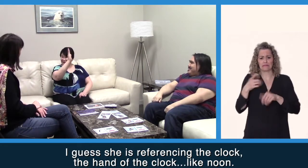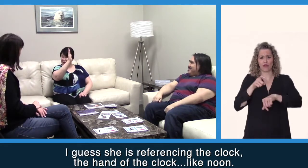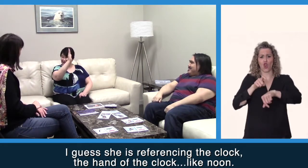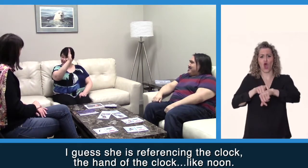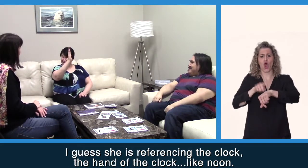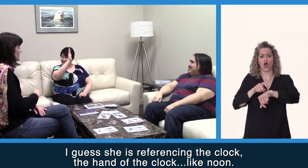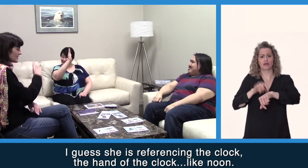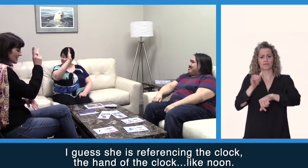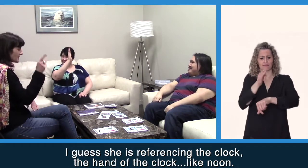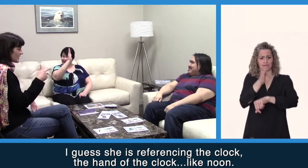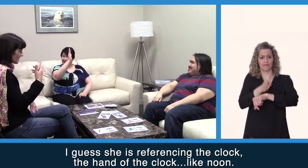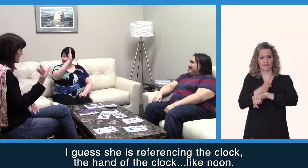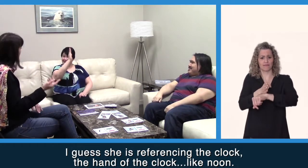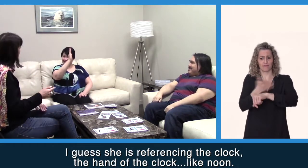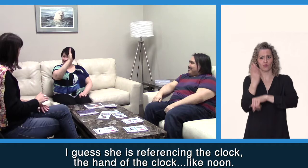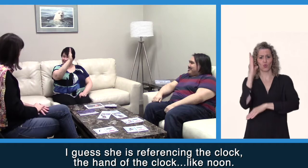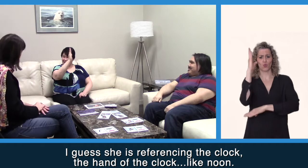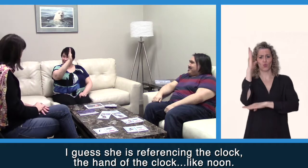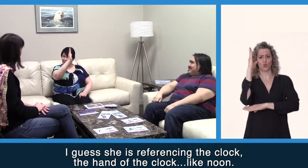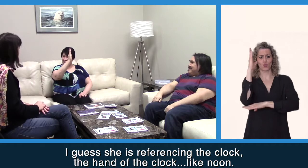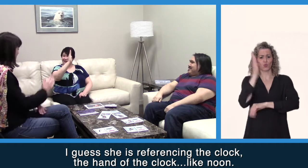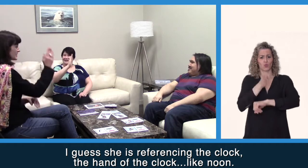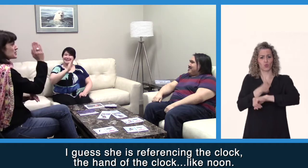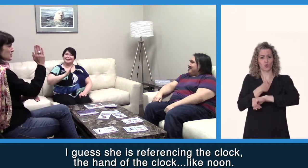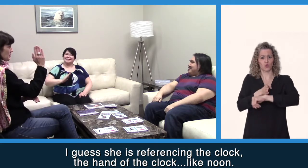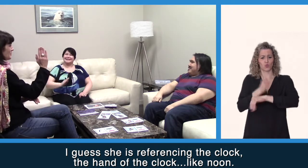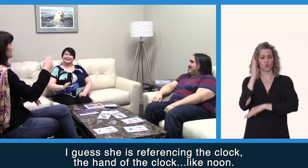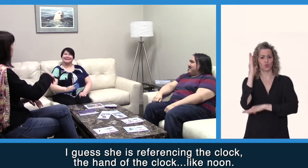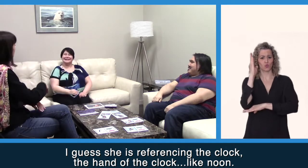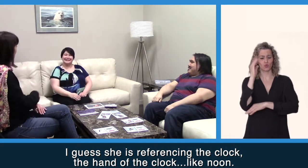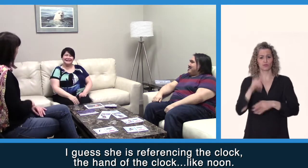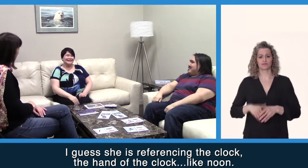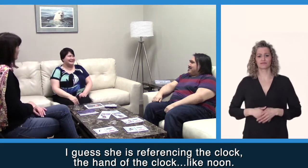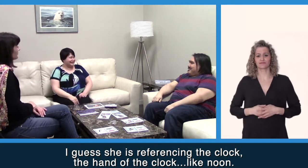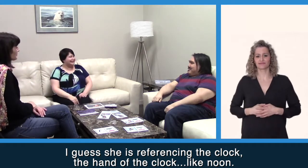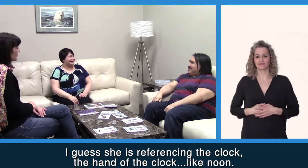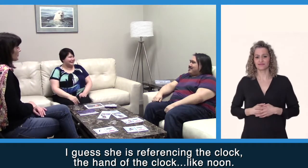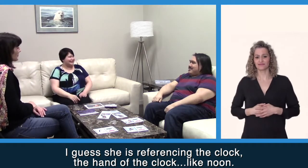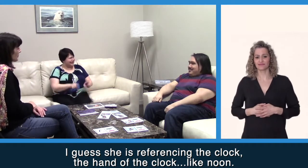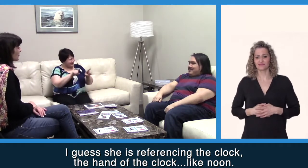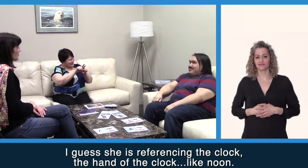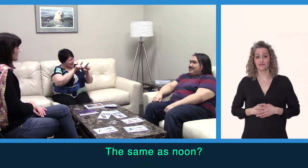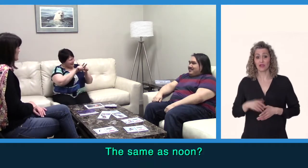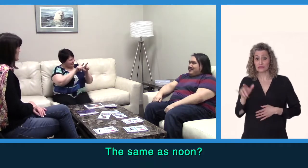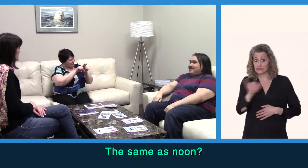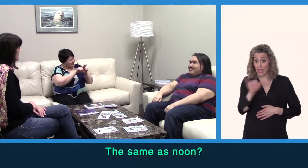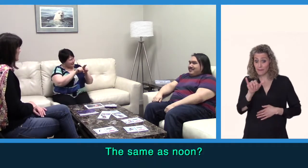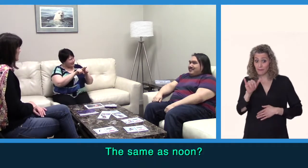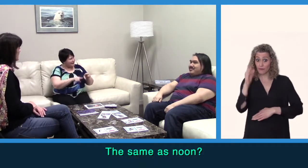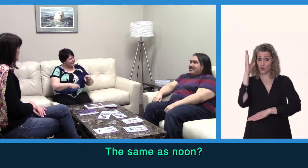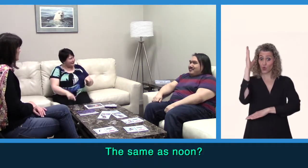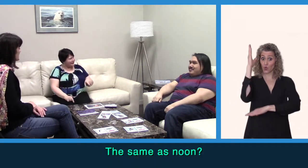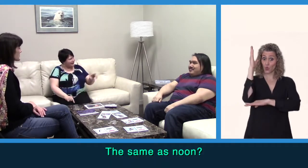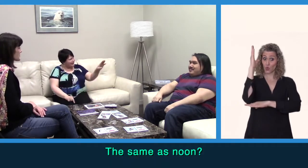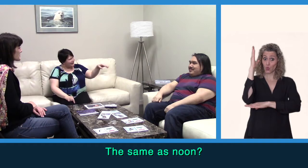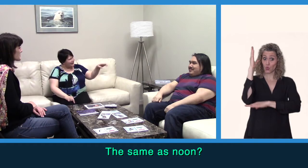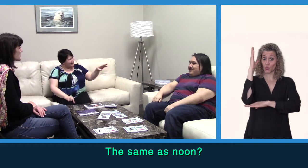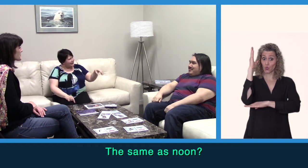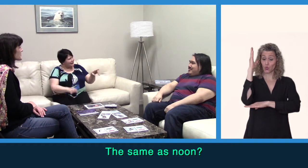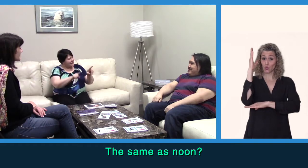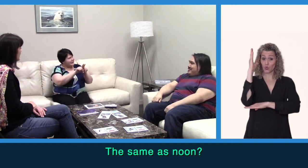referencing the clock. Yes, The hands that's at the top, exactly. right? That's new. Yeah. Mhm. It's same